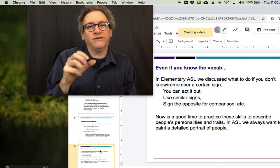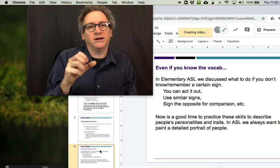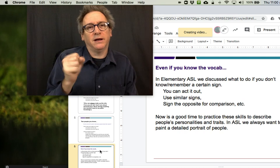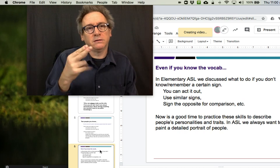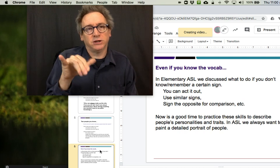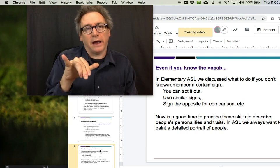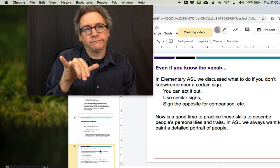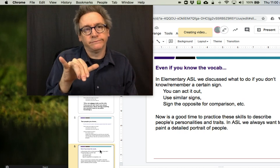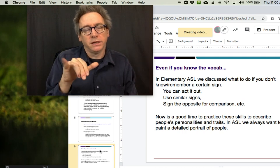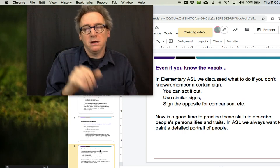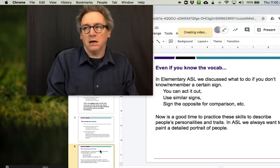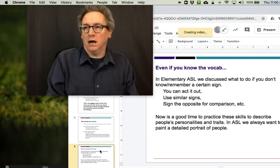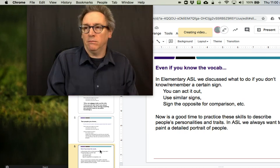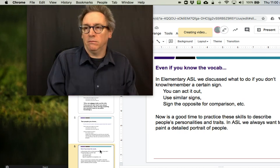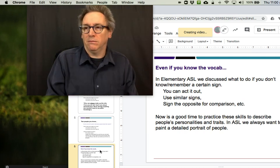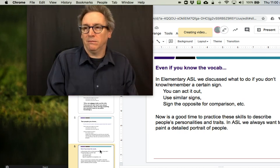could fingerspell shy.